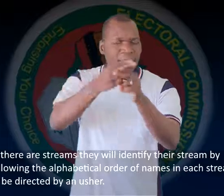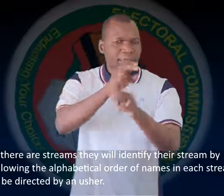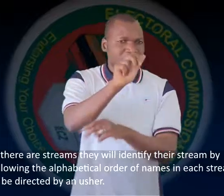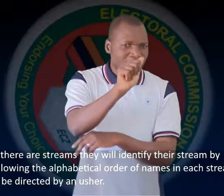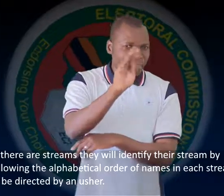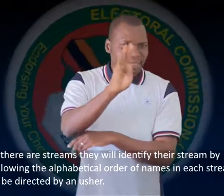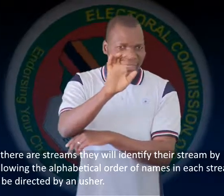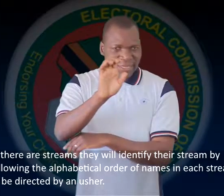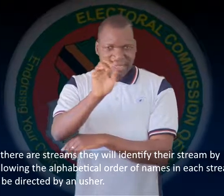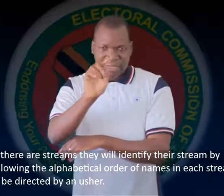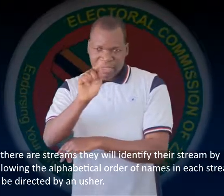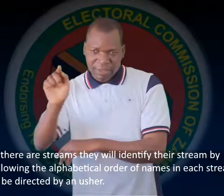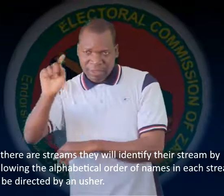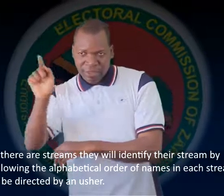usher.